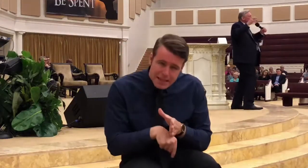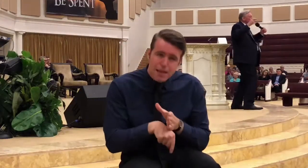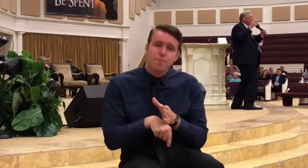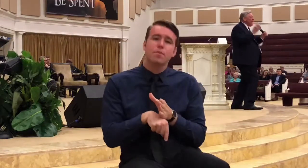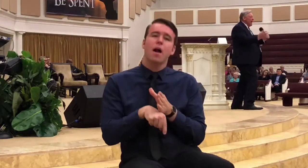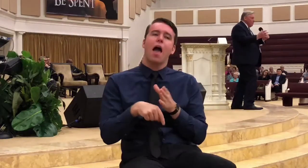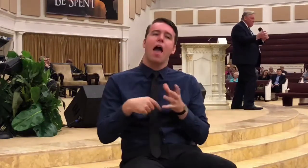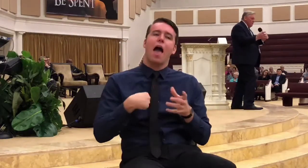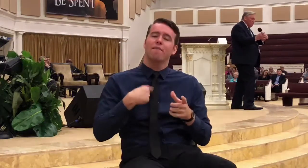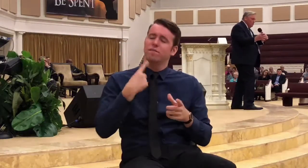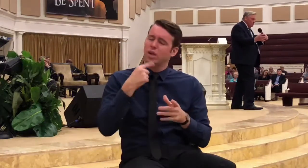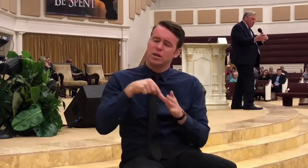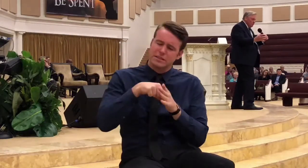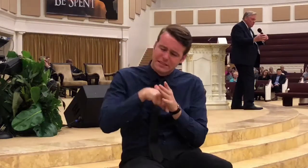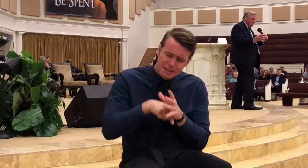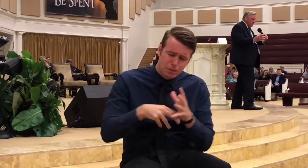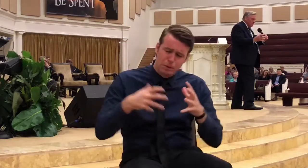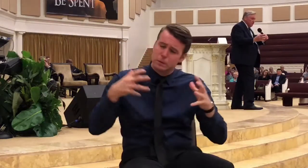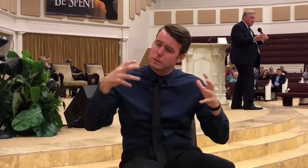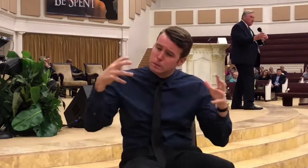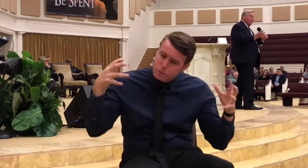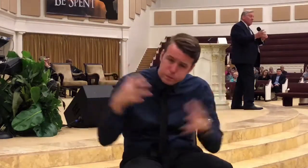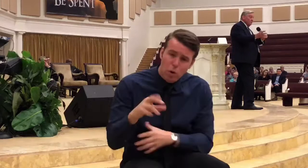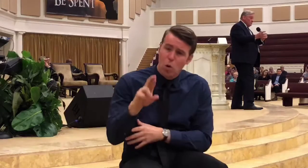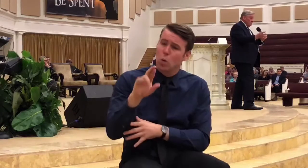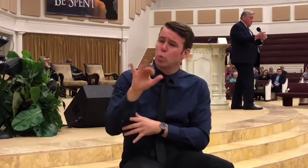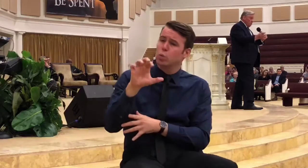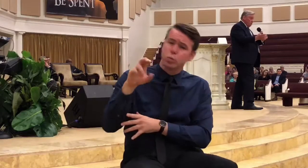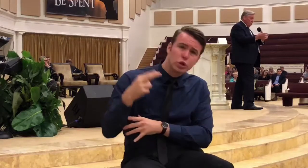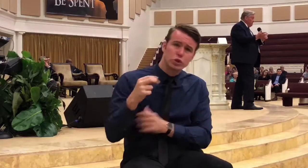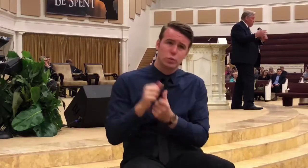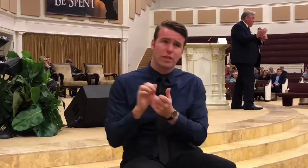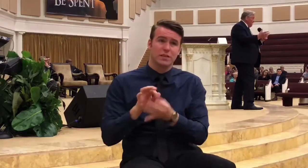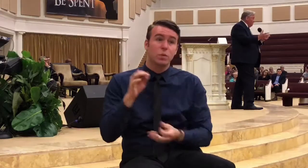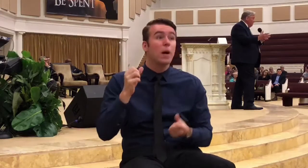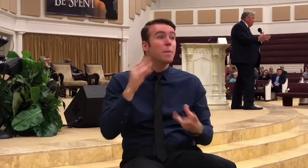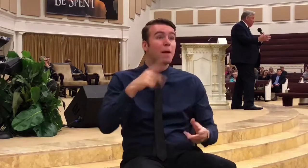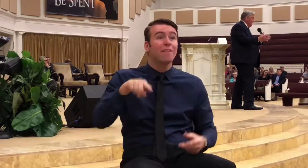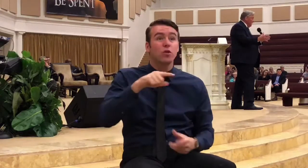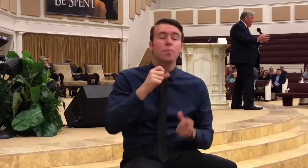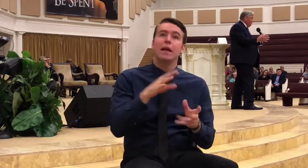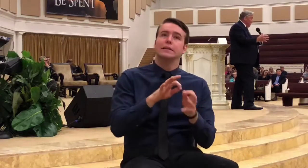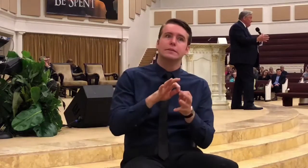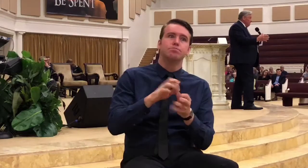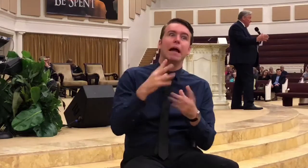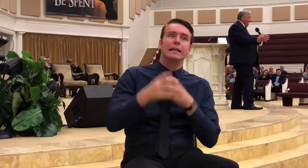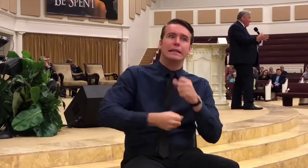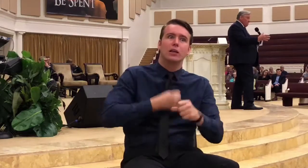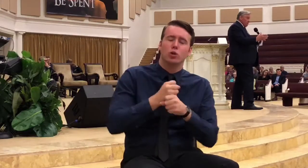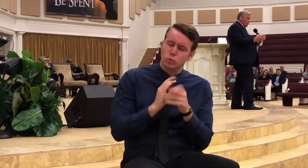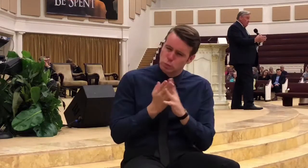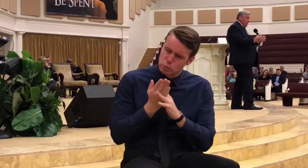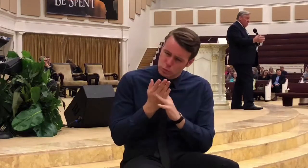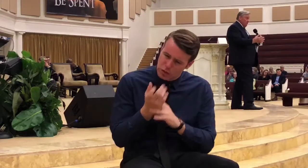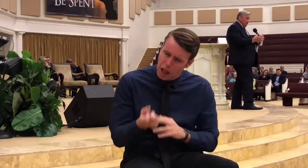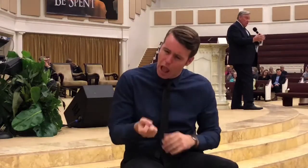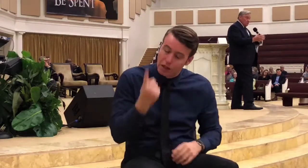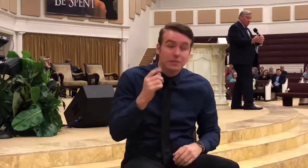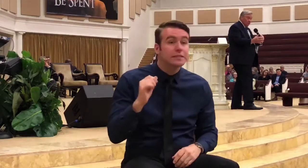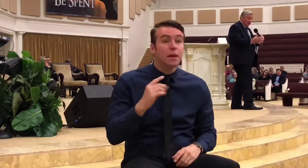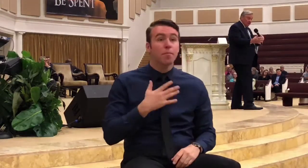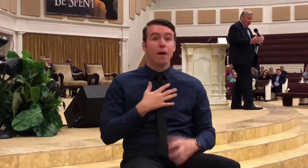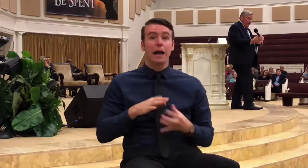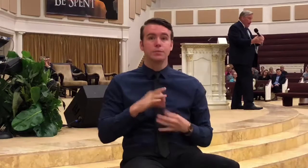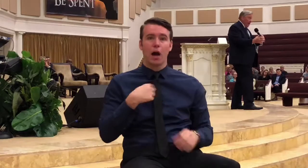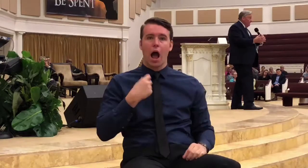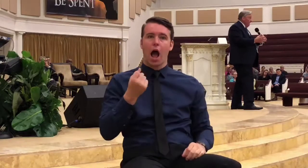and staggering richness in this. Some of you, it took years to make the cycle to realize that, but I sense in my spirit that